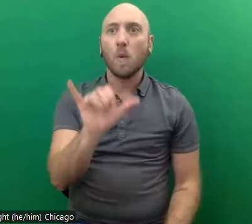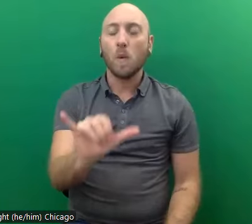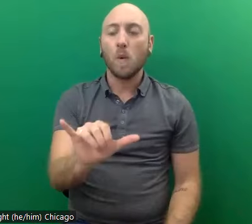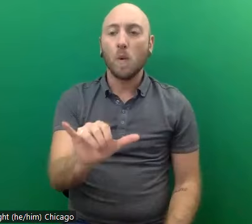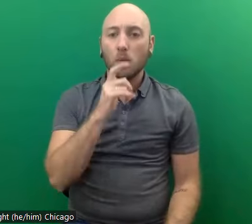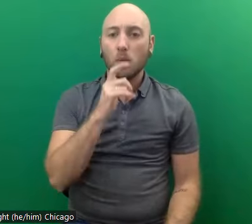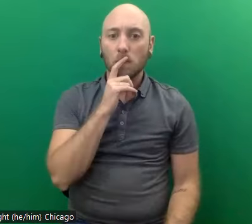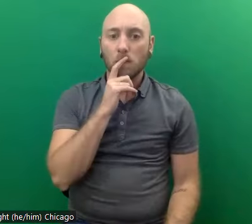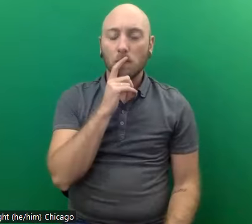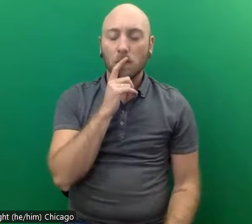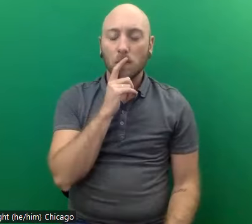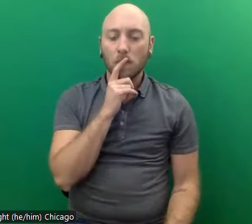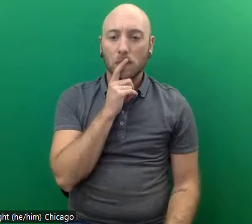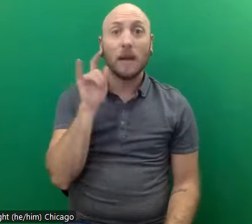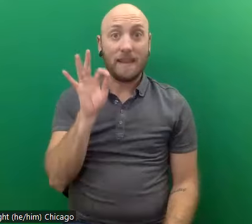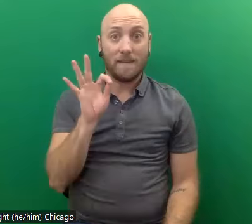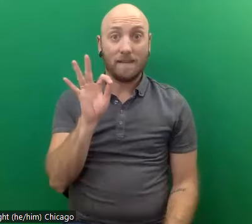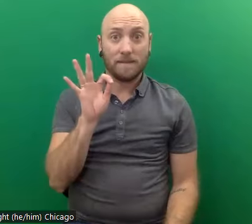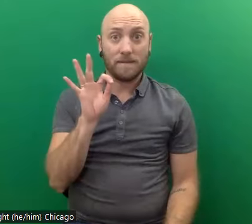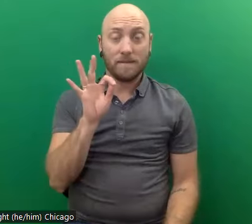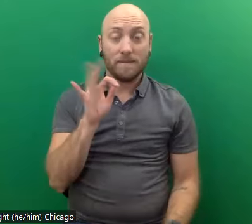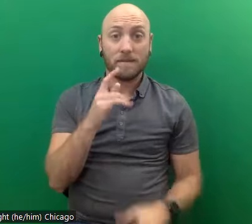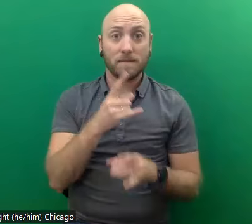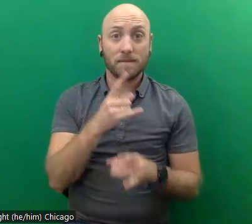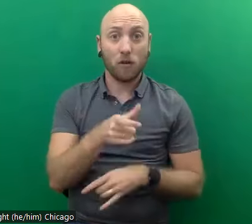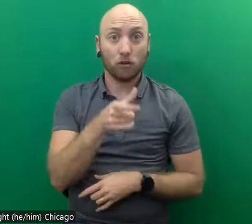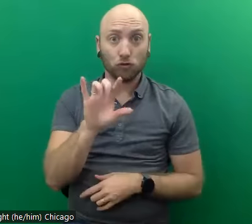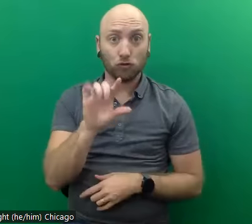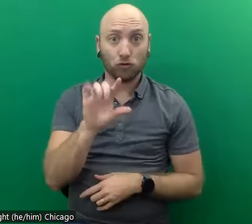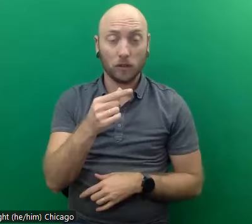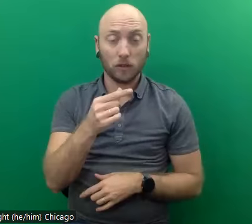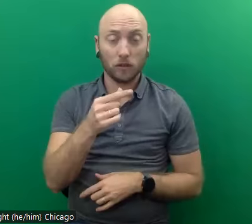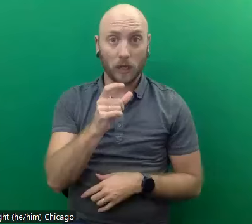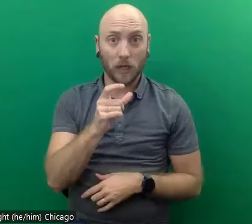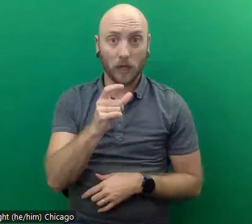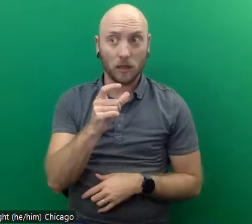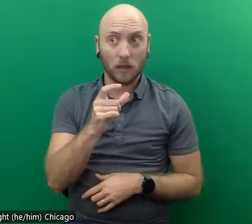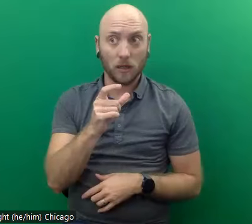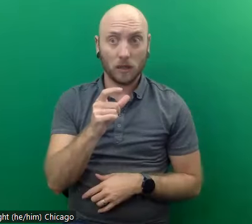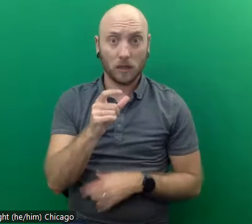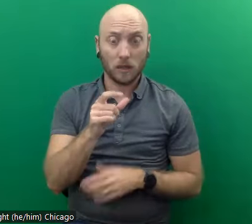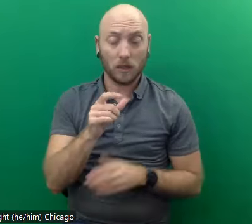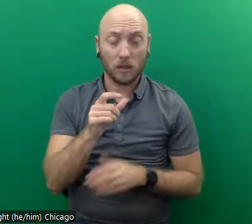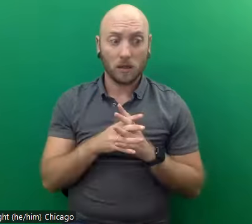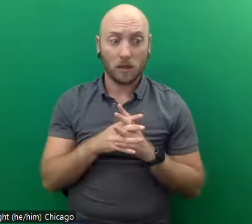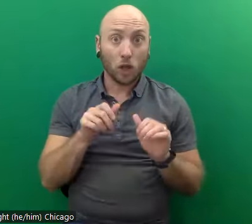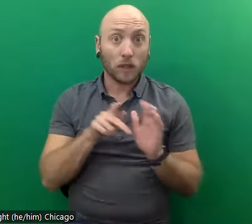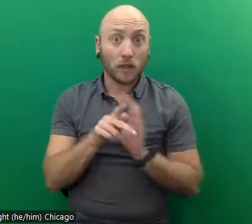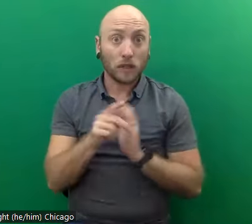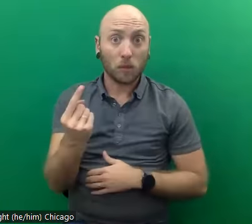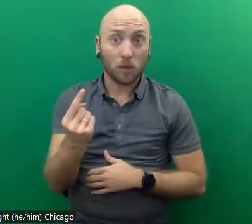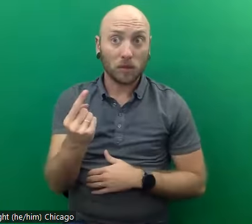put another drink or drug in my body, not only can I kill somebody, I can hurt myself, and I'm gonna hurt my family again.